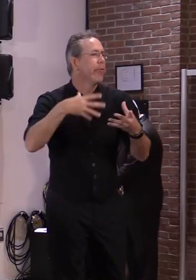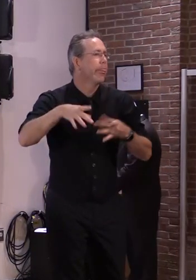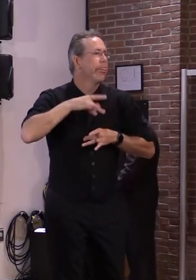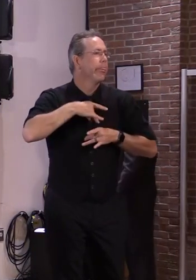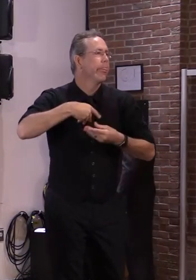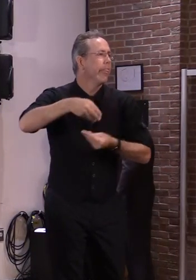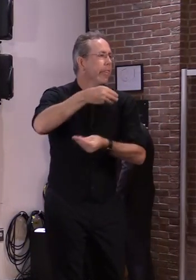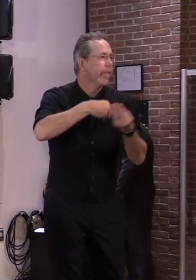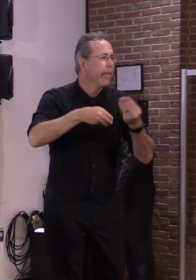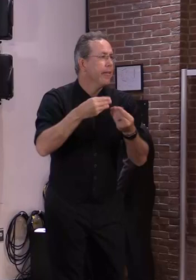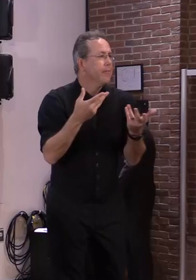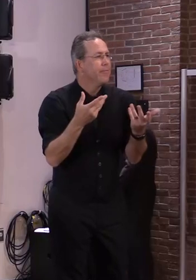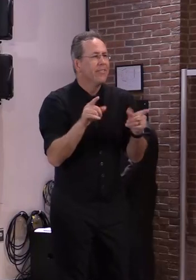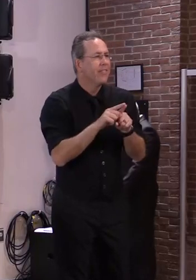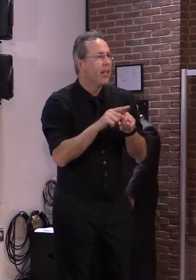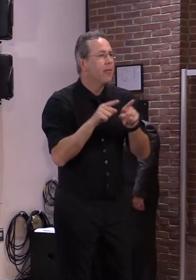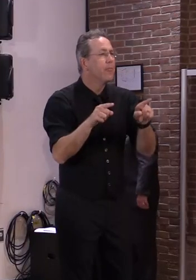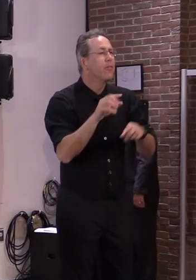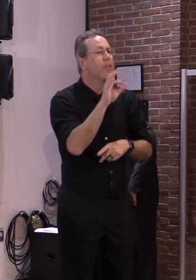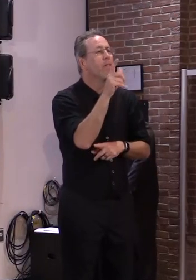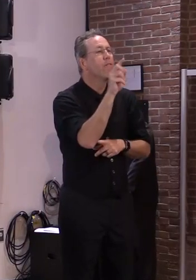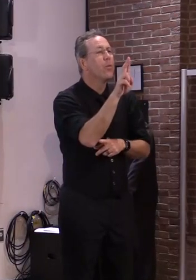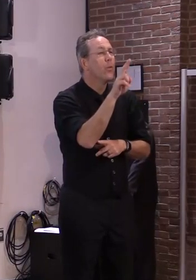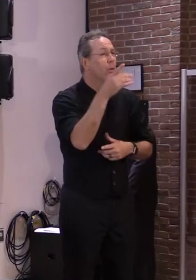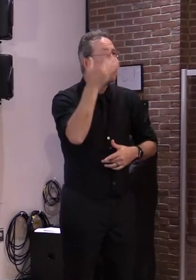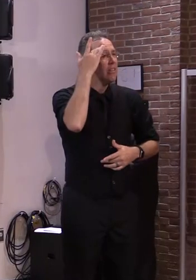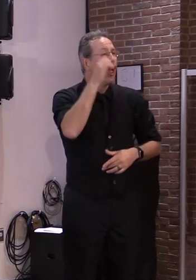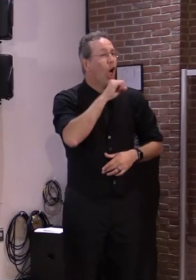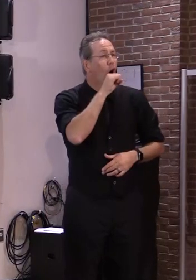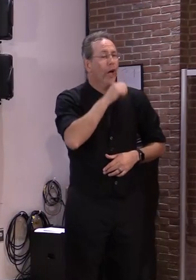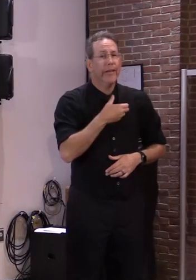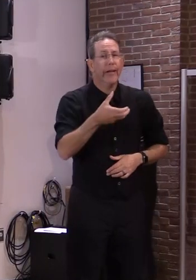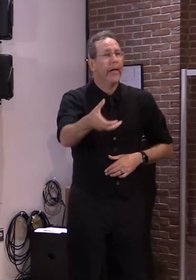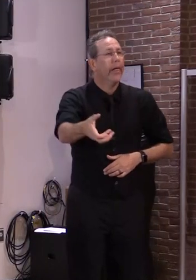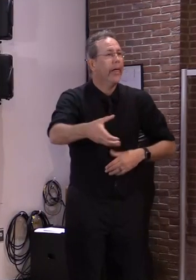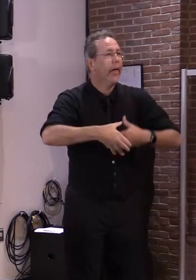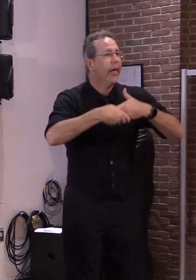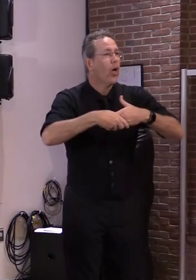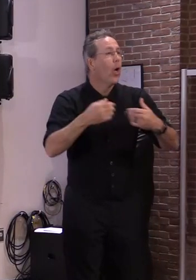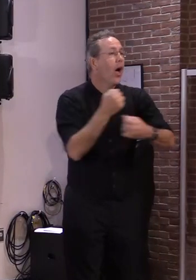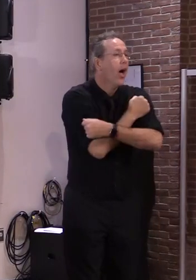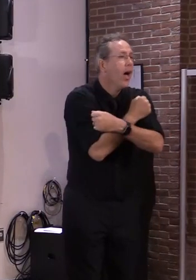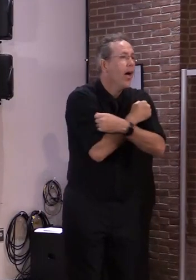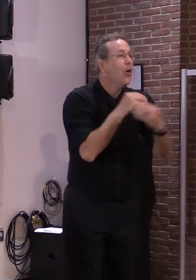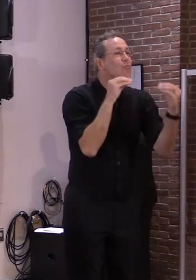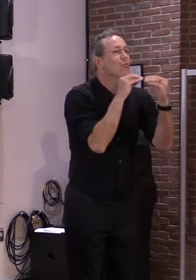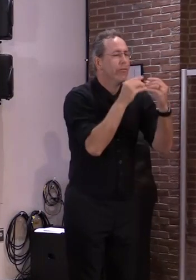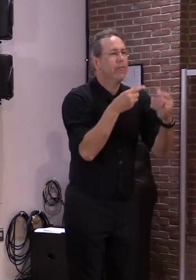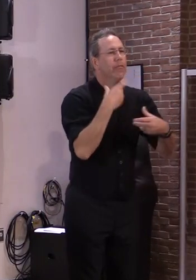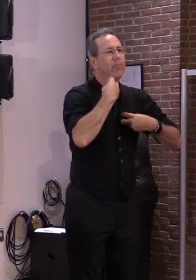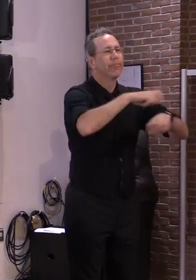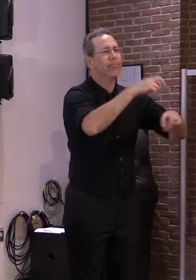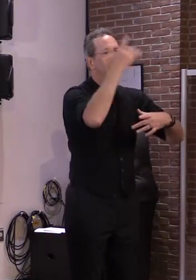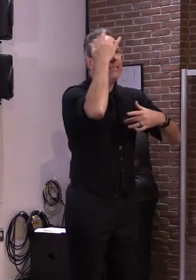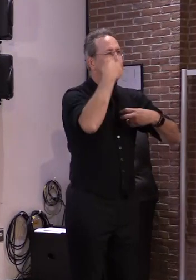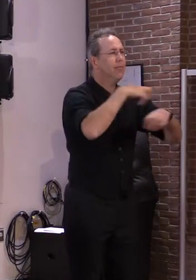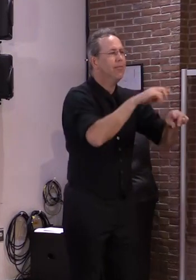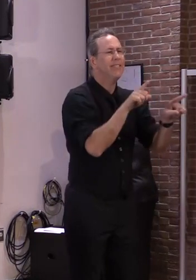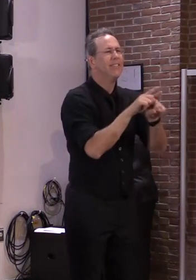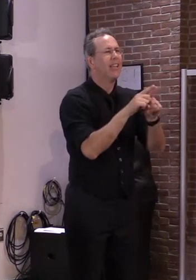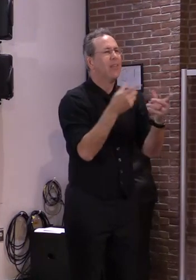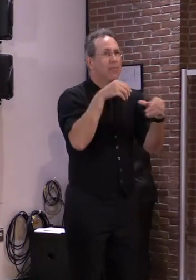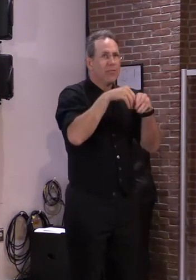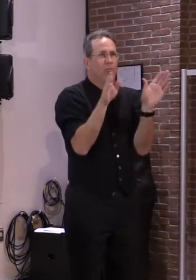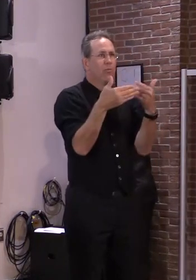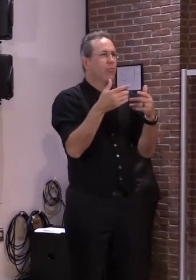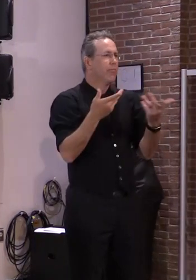season, where there's increased cases as we get to certain periods of the time of year. So I would expect that to happen